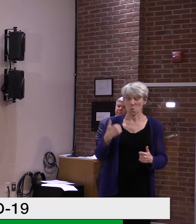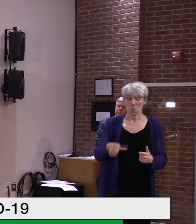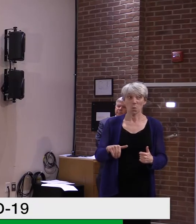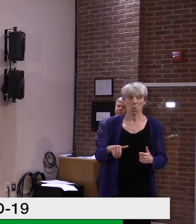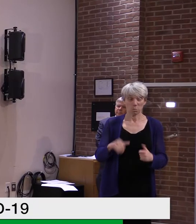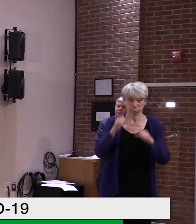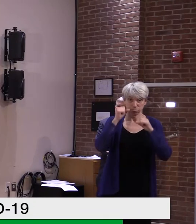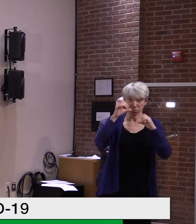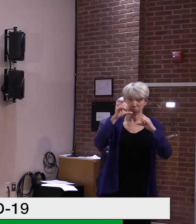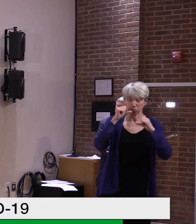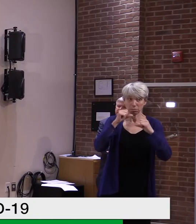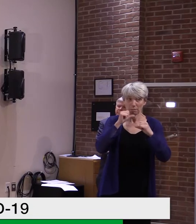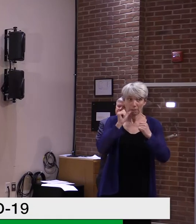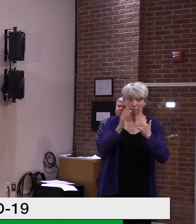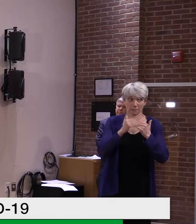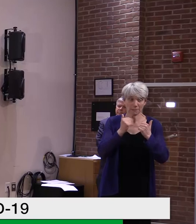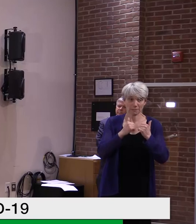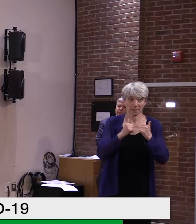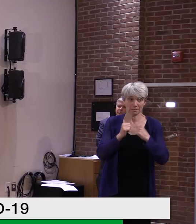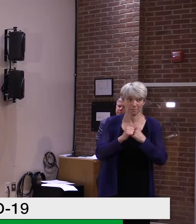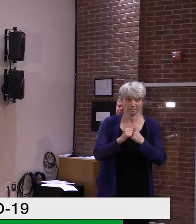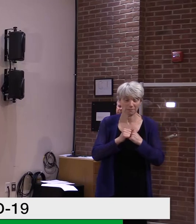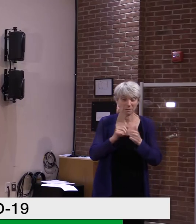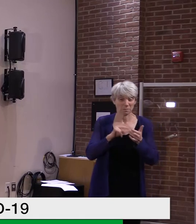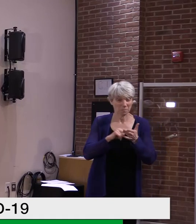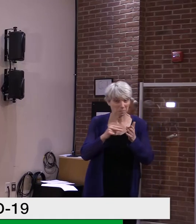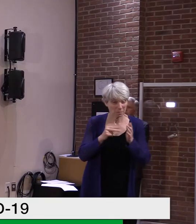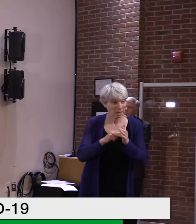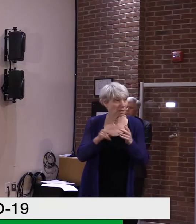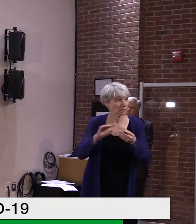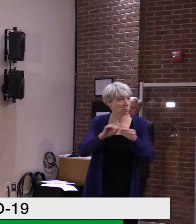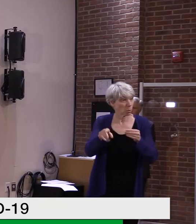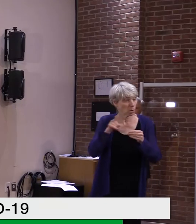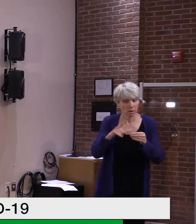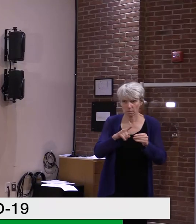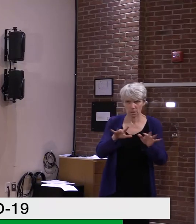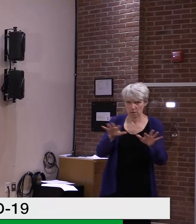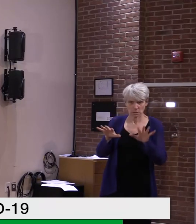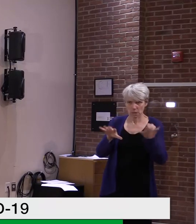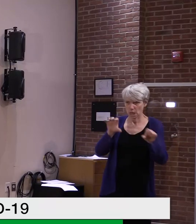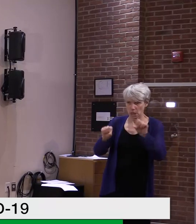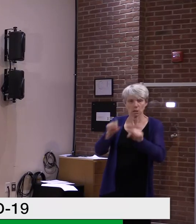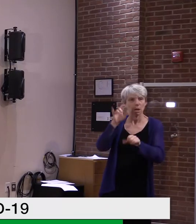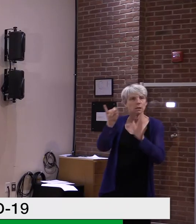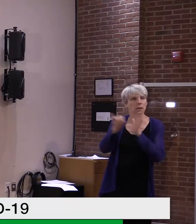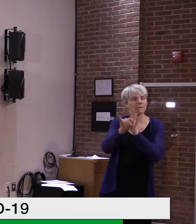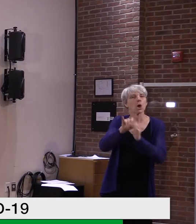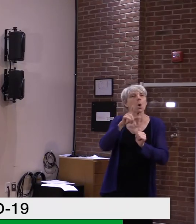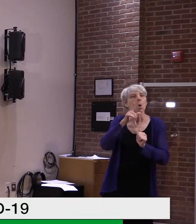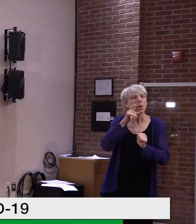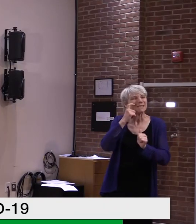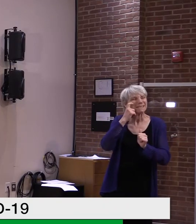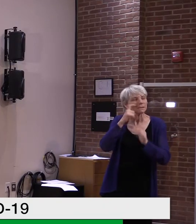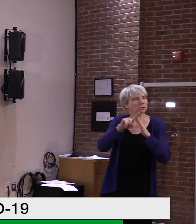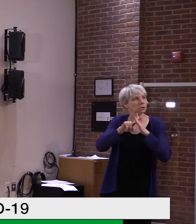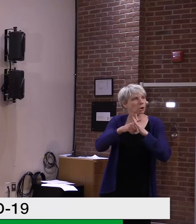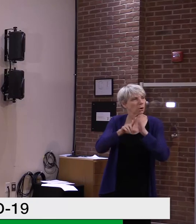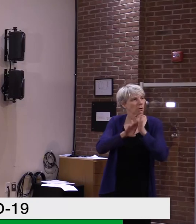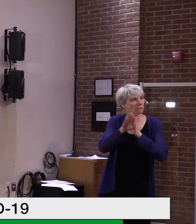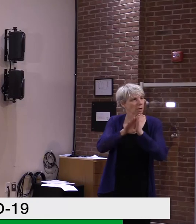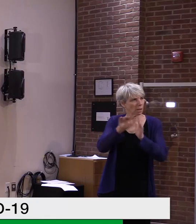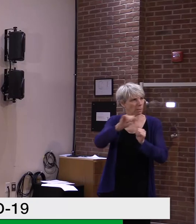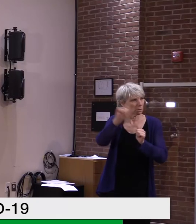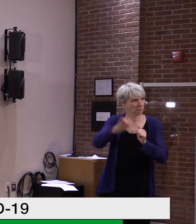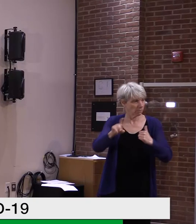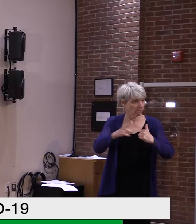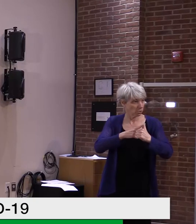drug to do. It implies you can actually identify the population that would be eligible for it and make sure that the